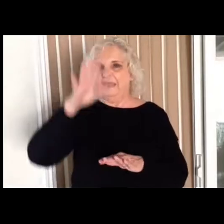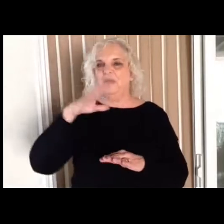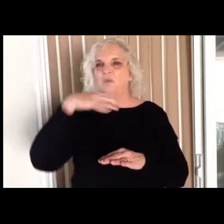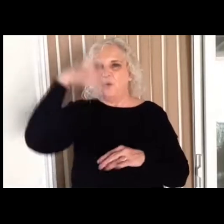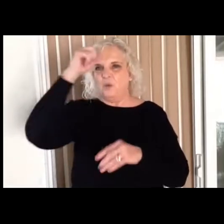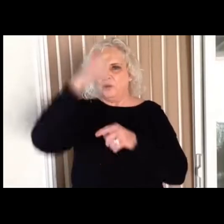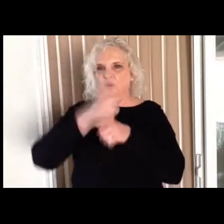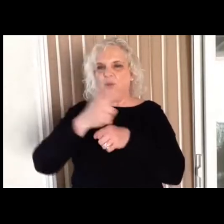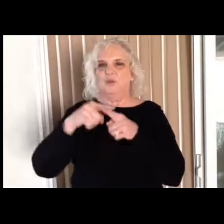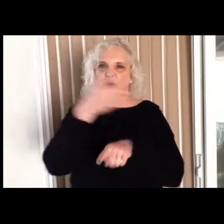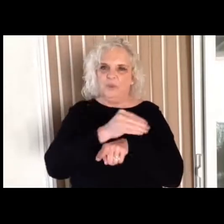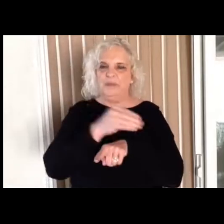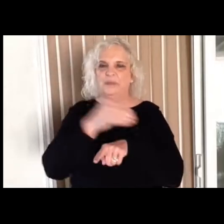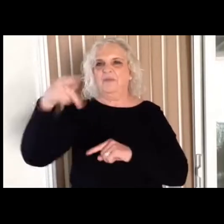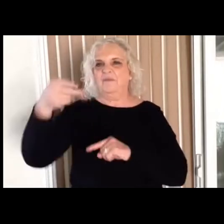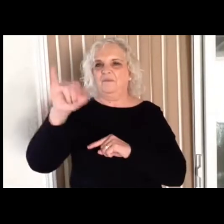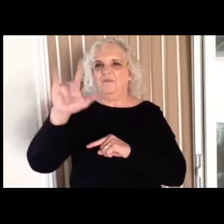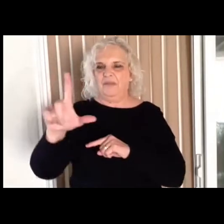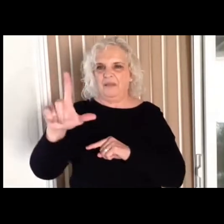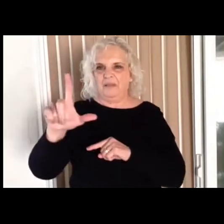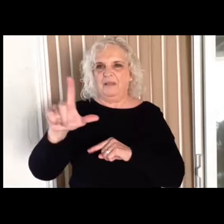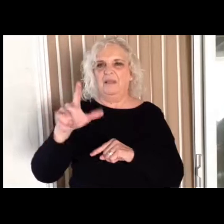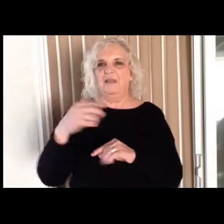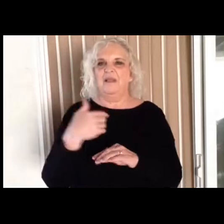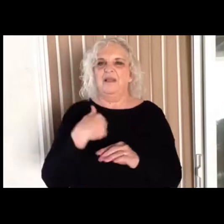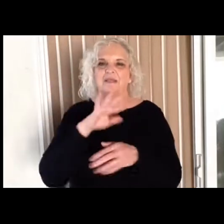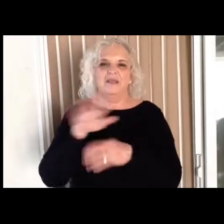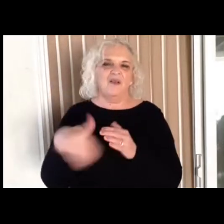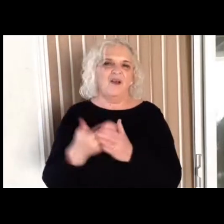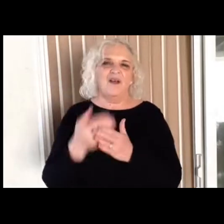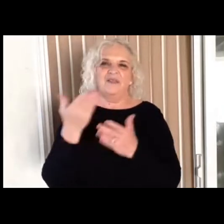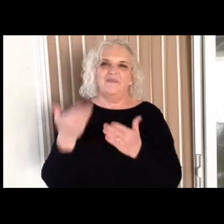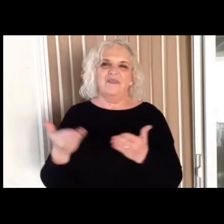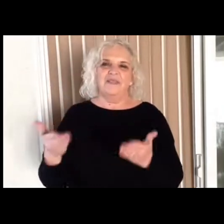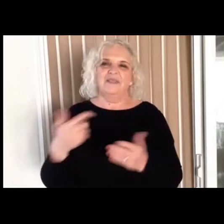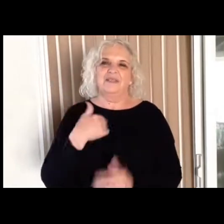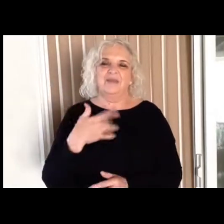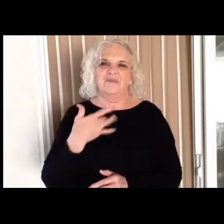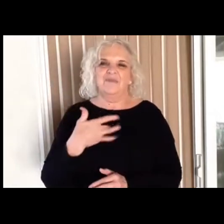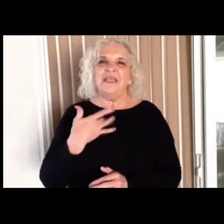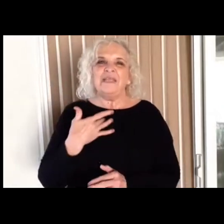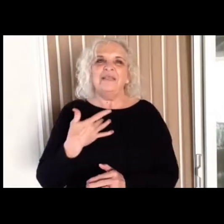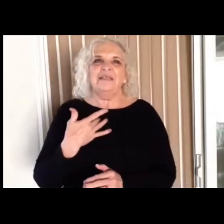brother. And I just, in all of this, I've been feeling